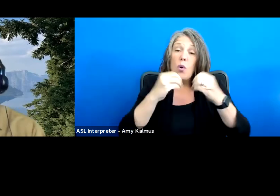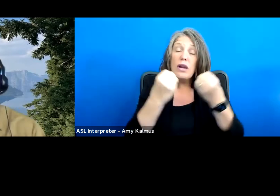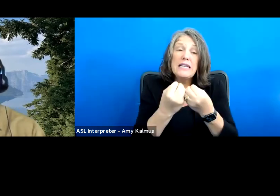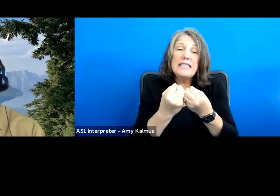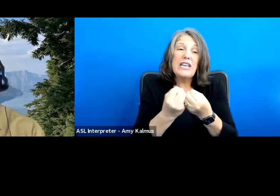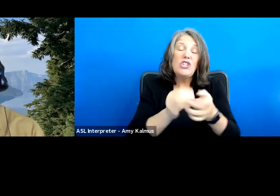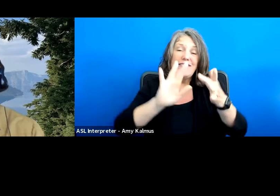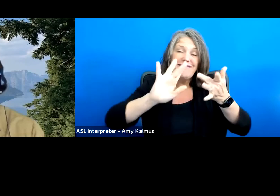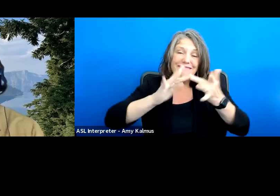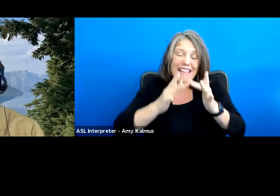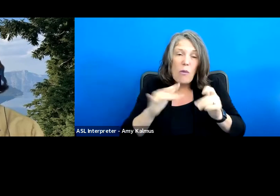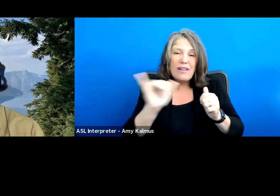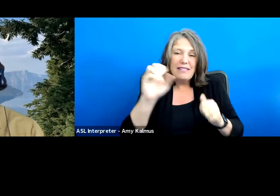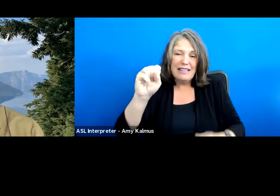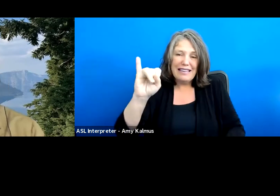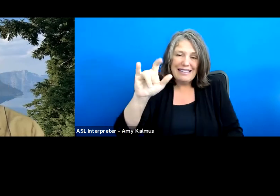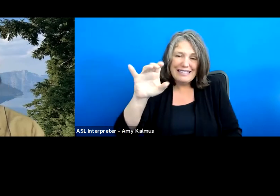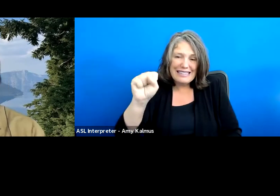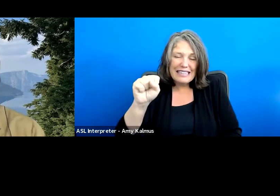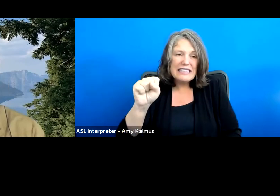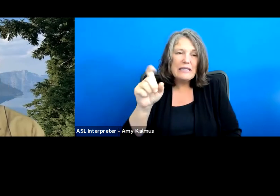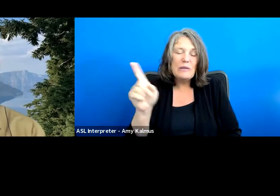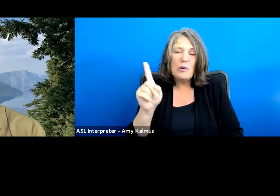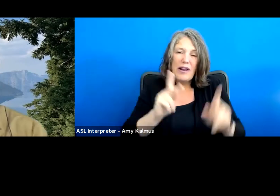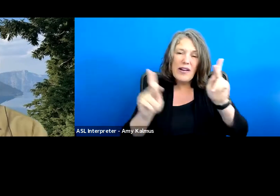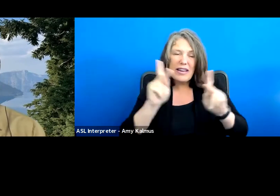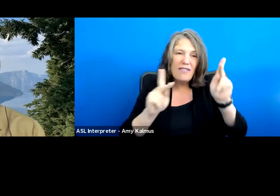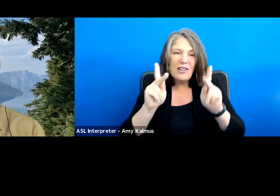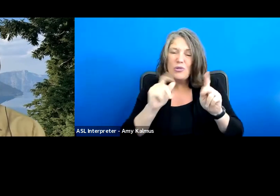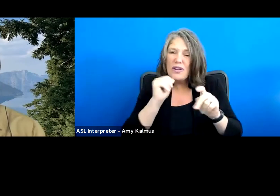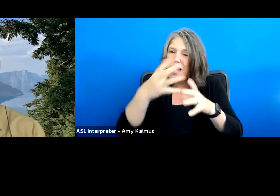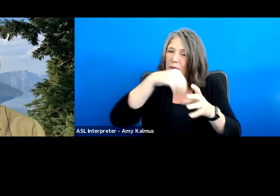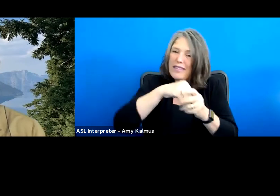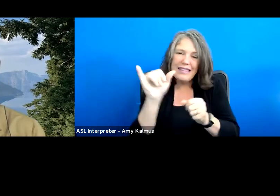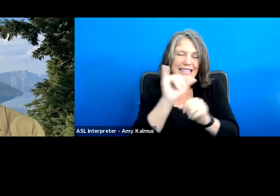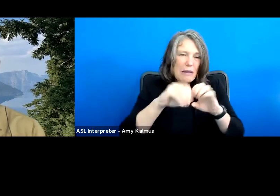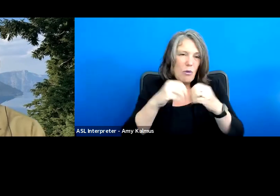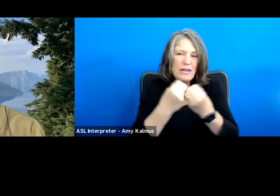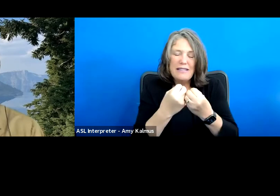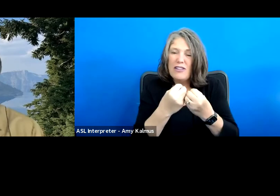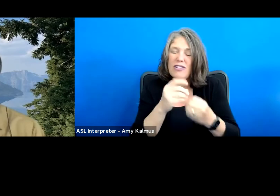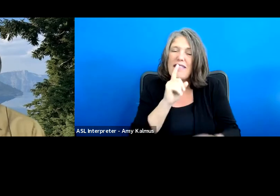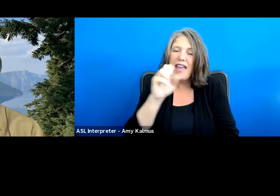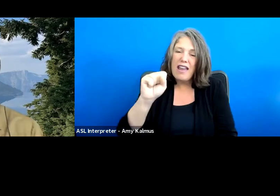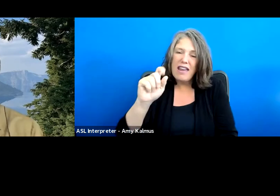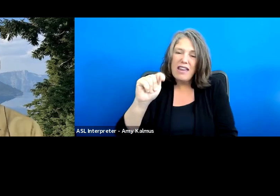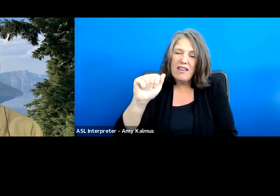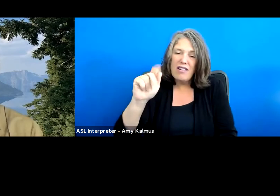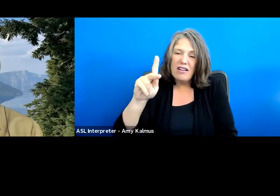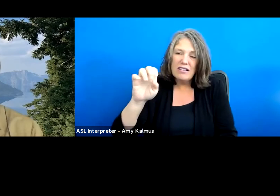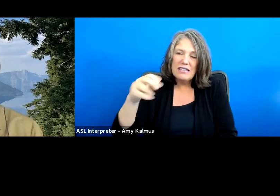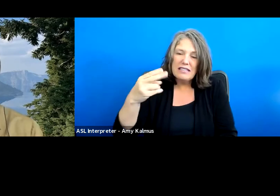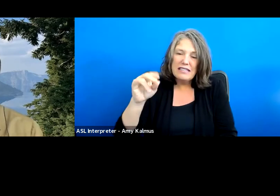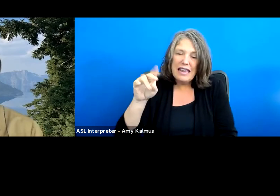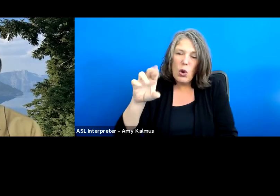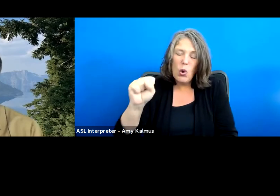organizations or networks like SILCs, where individuals are not even within the same organization, they're stakeholders that are put together